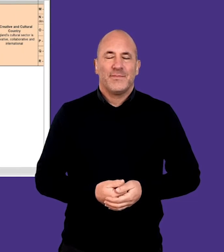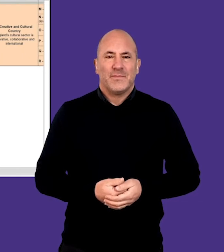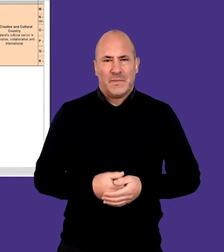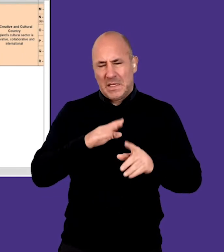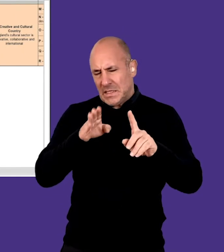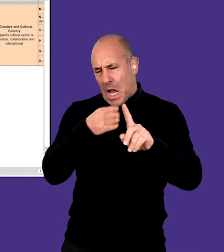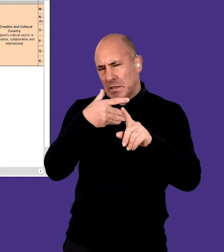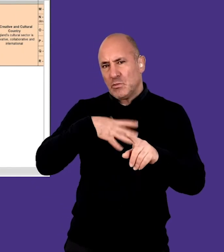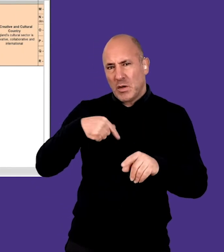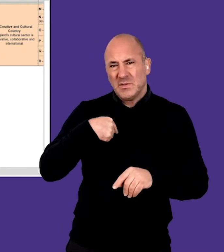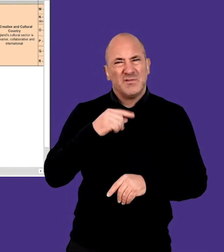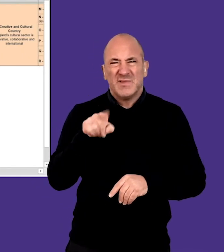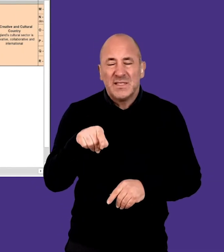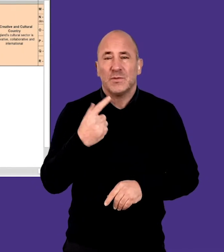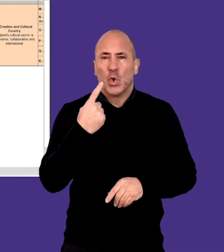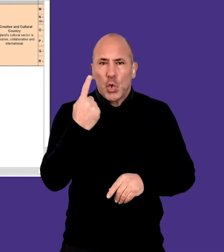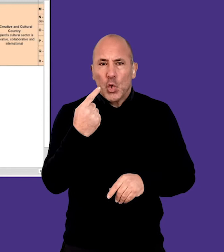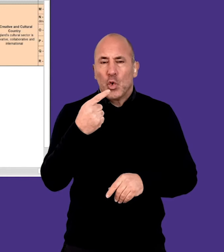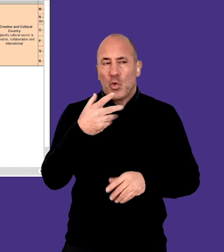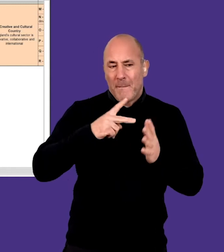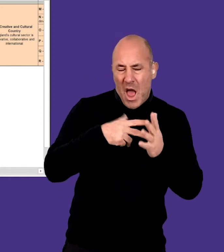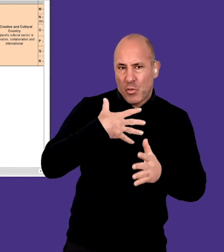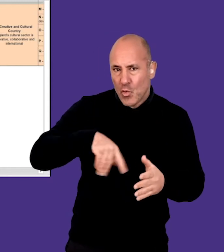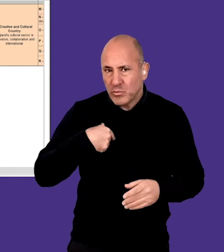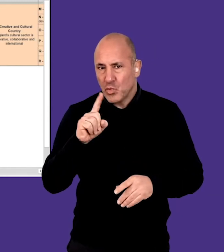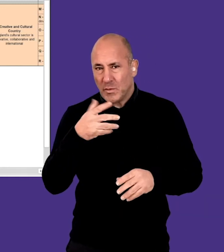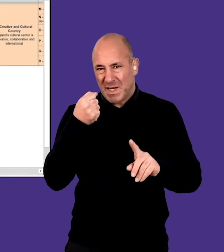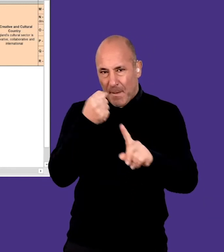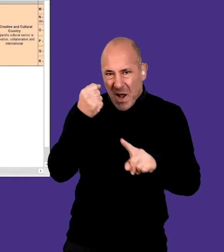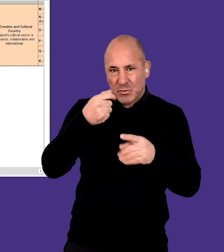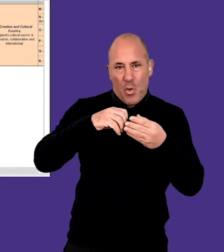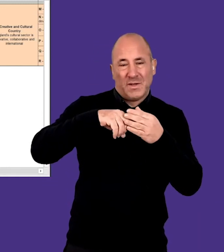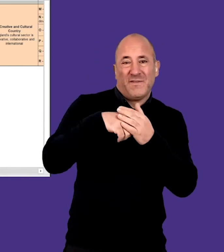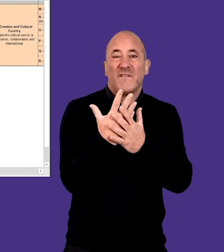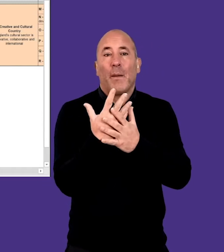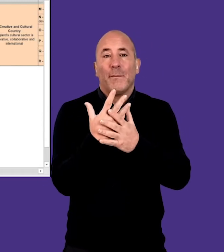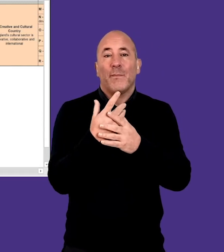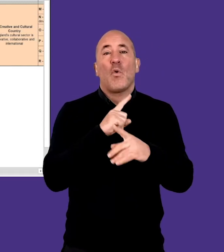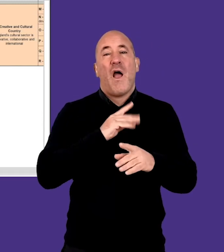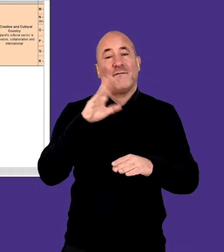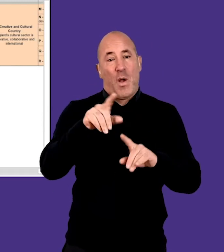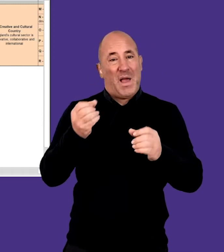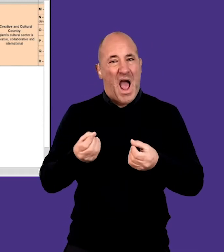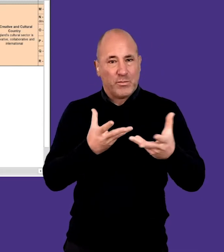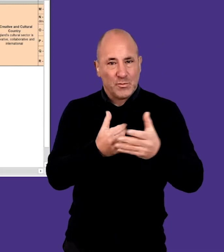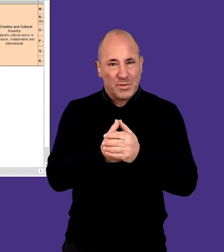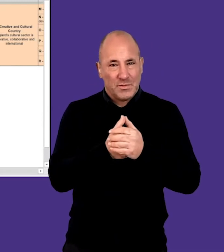A proposed target is who or what you plan to impact or develop as a result of your output, often using